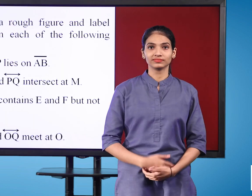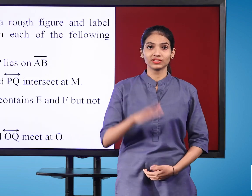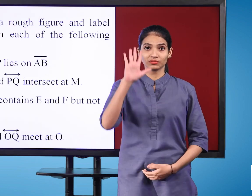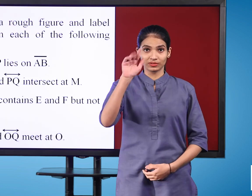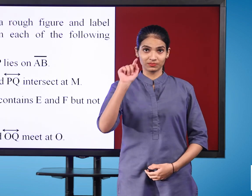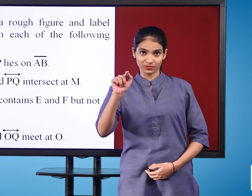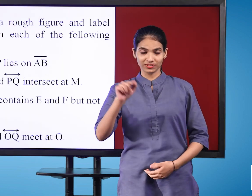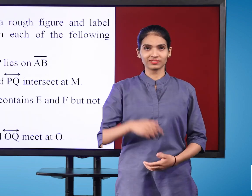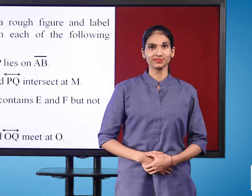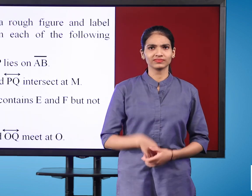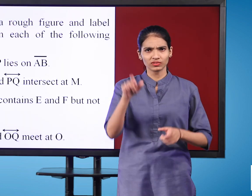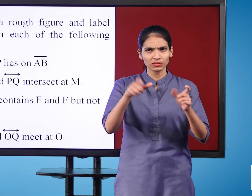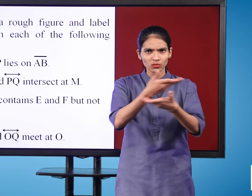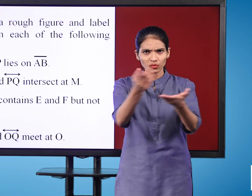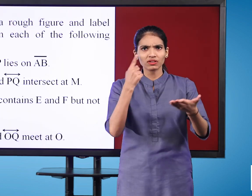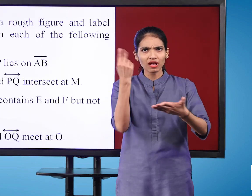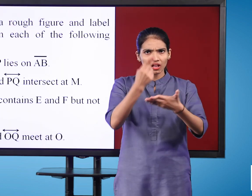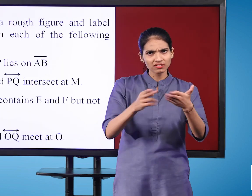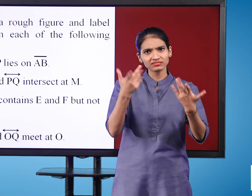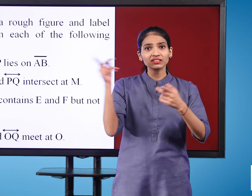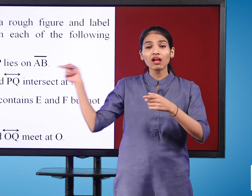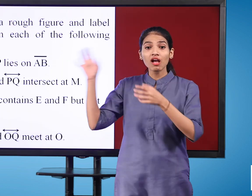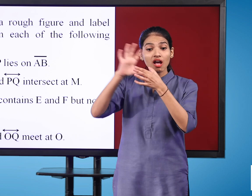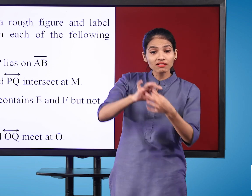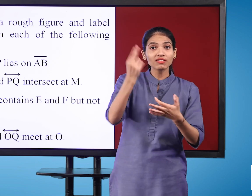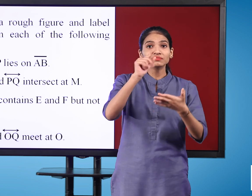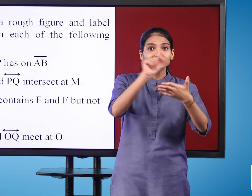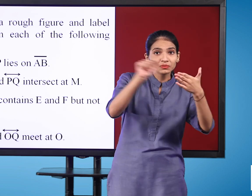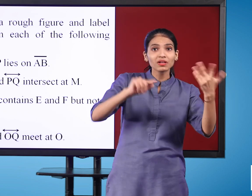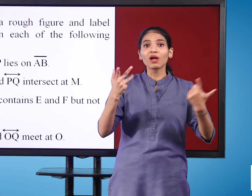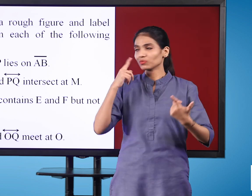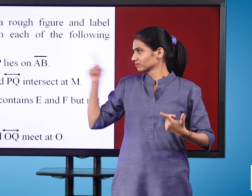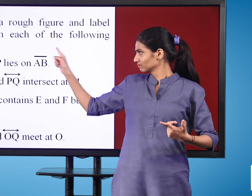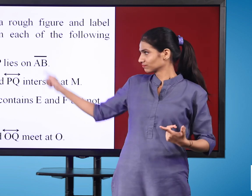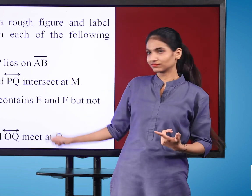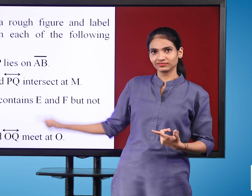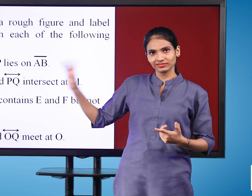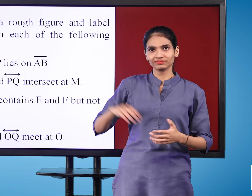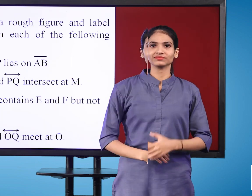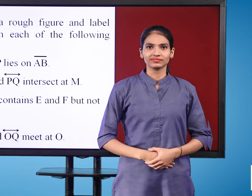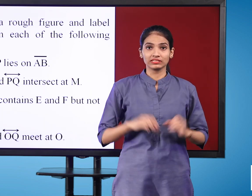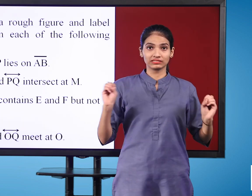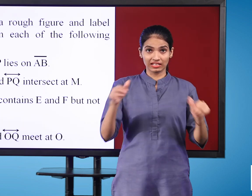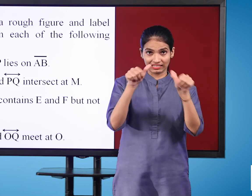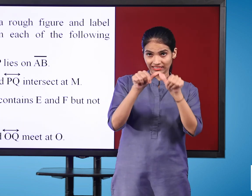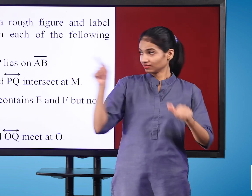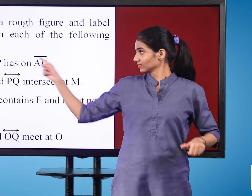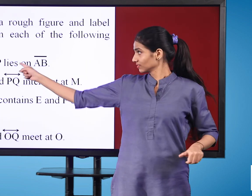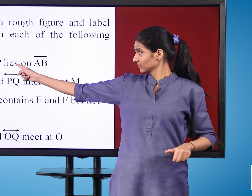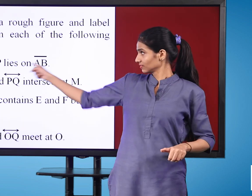5. Draw a rough figure and label suitably in each of the following cases. A. Point